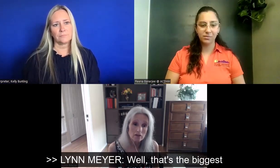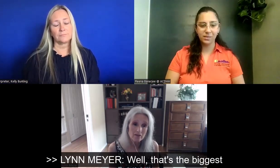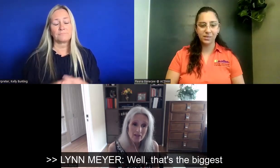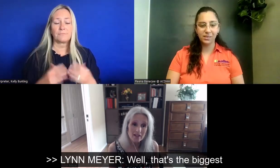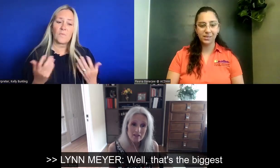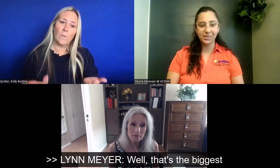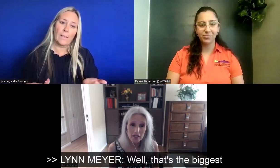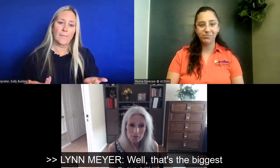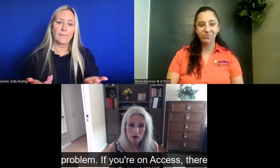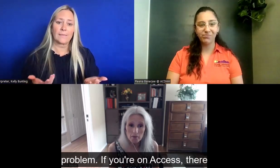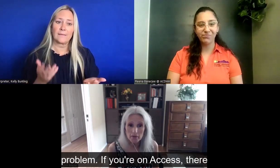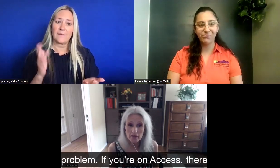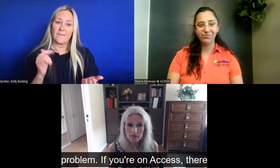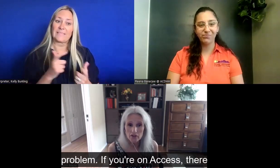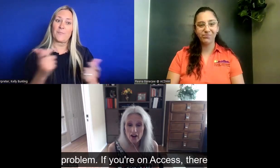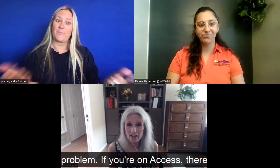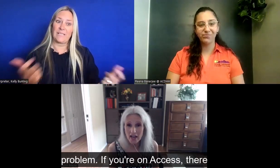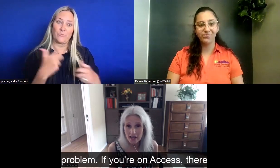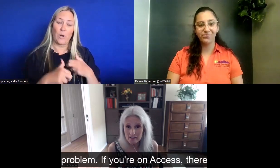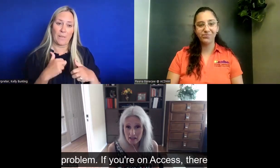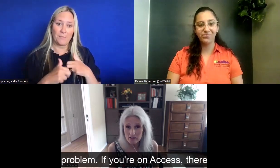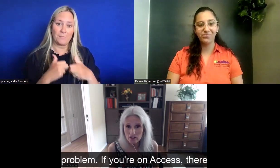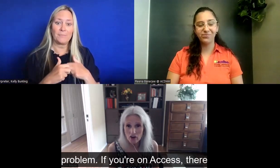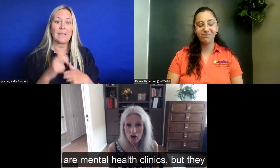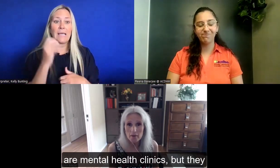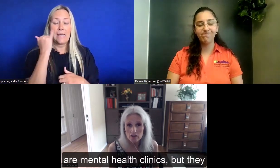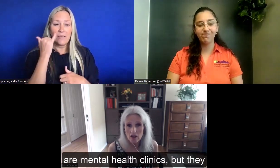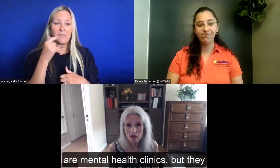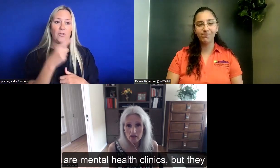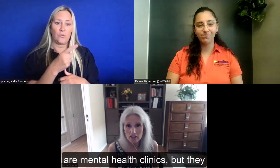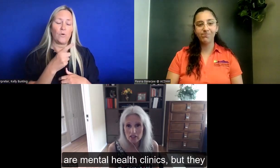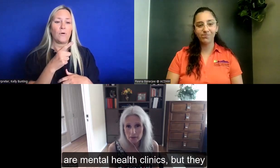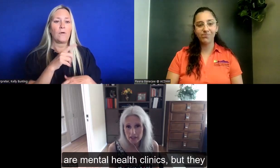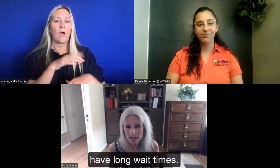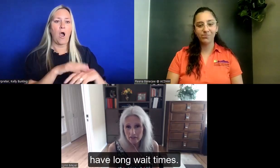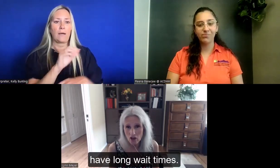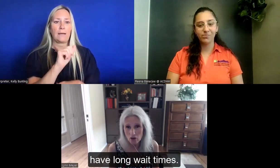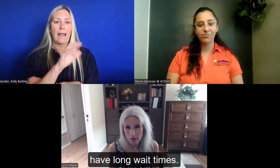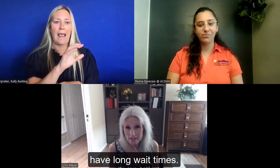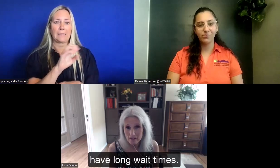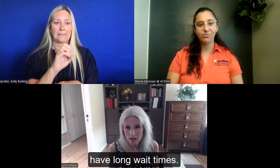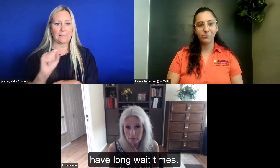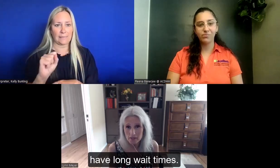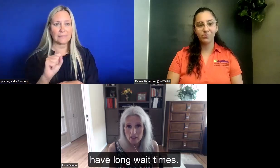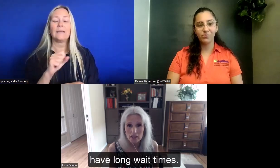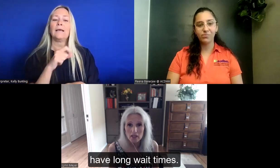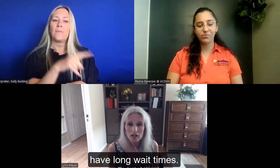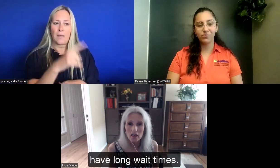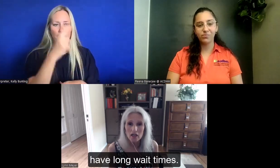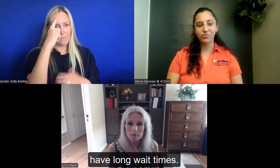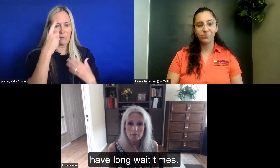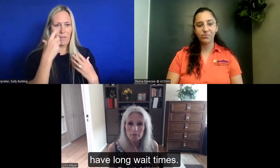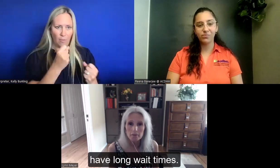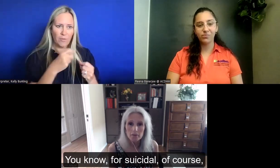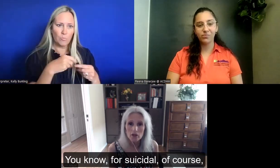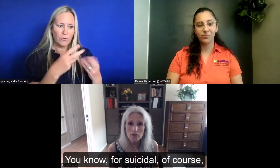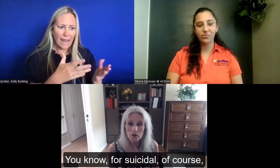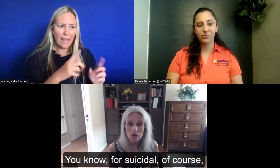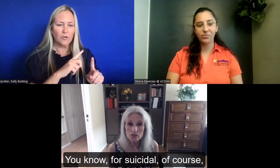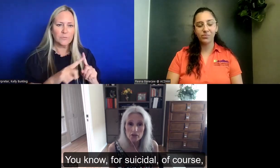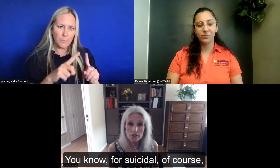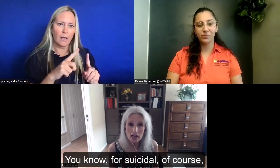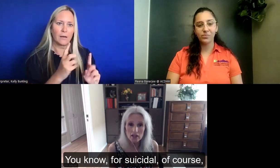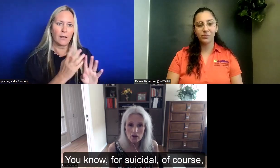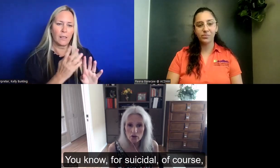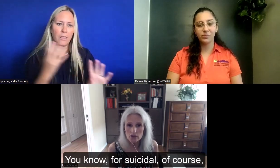Well, that's the biggest problem. If you're on Access, there are mental health clinics, but they have long wait times.